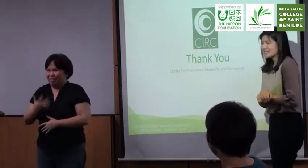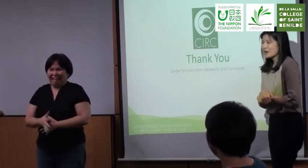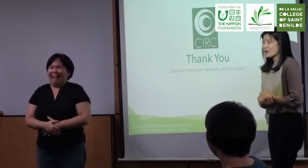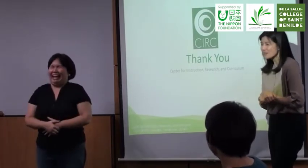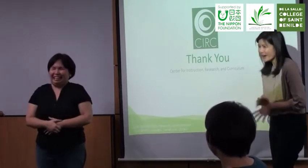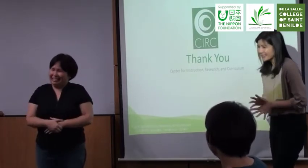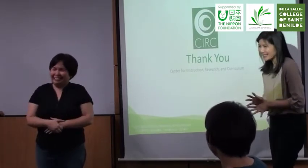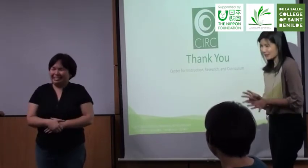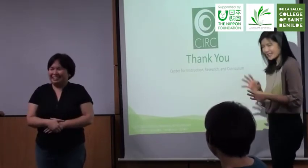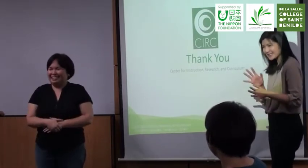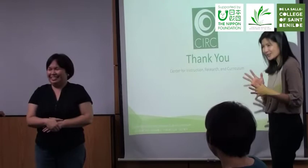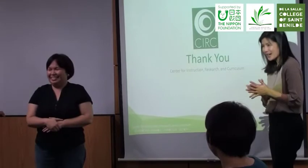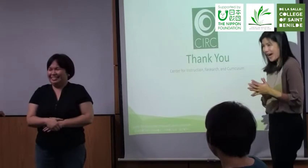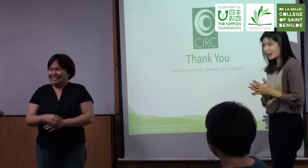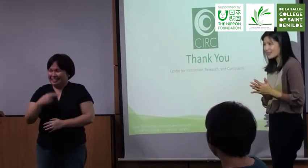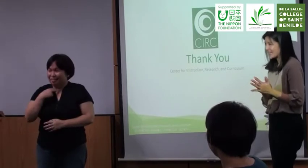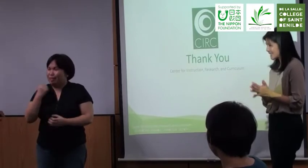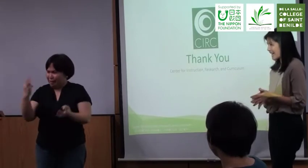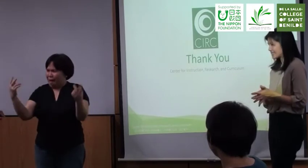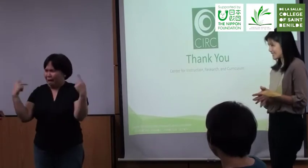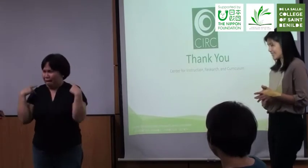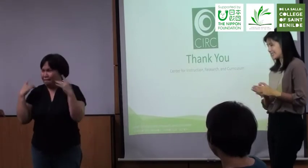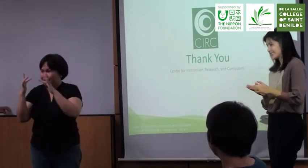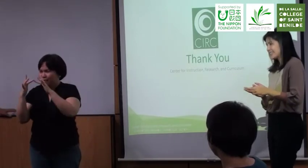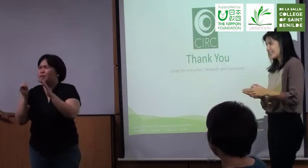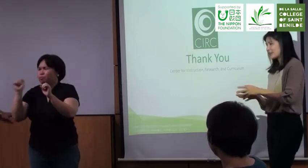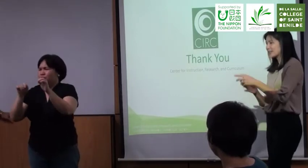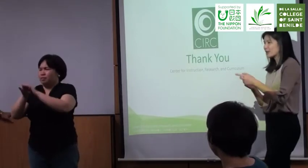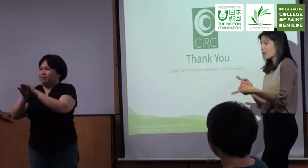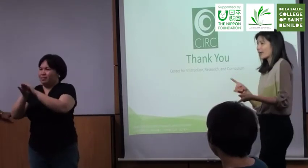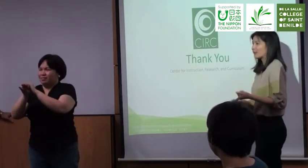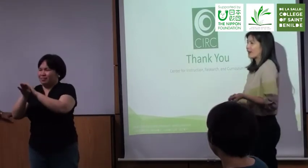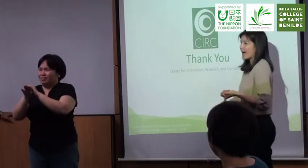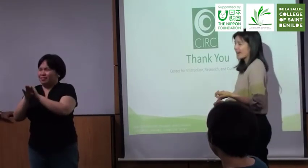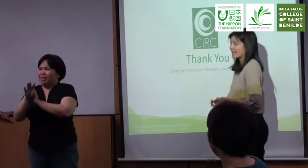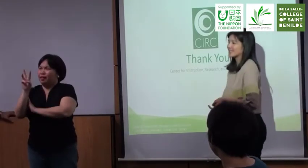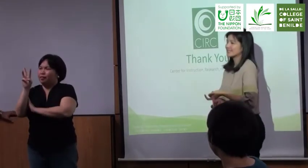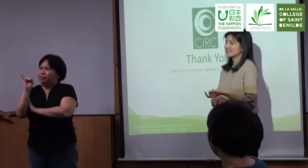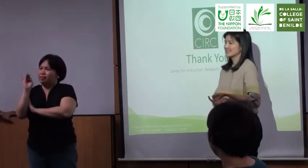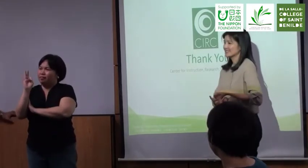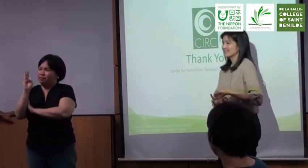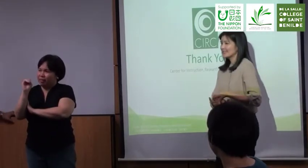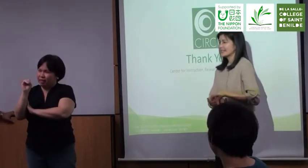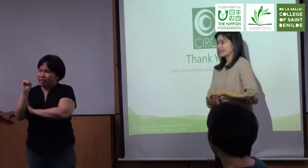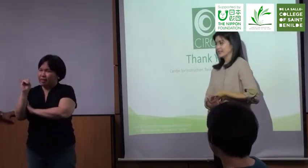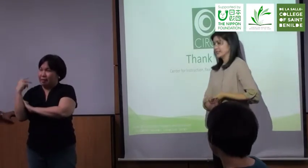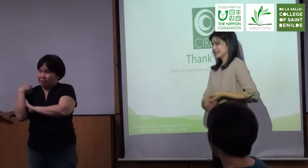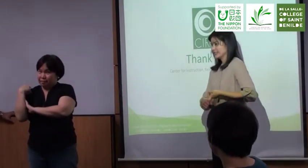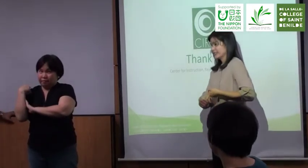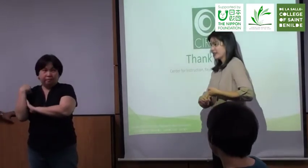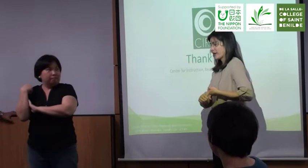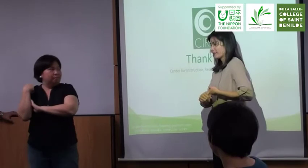connection. But if they do have, they can access it. Even the Wi-Fi,